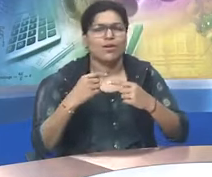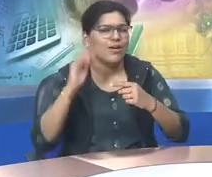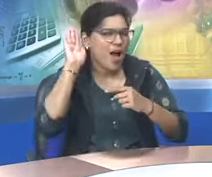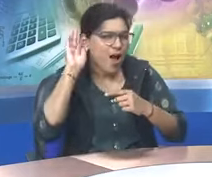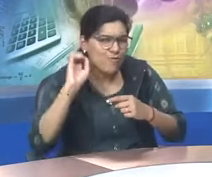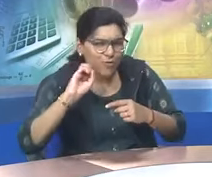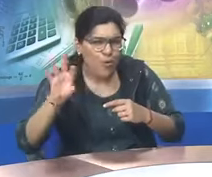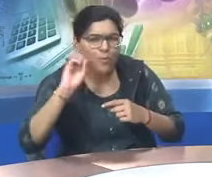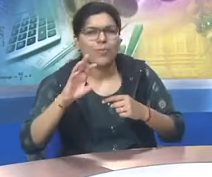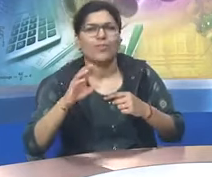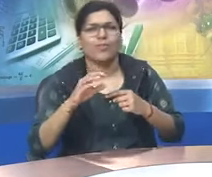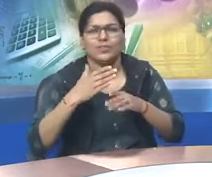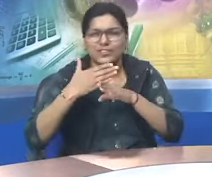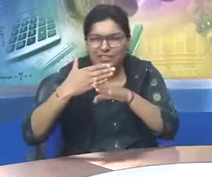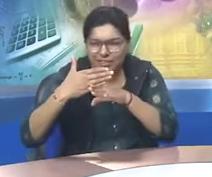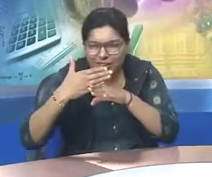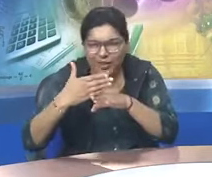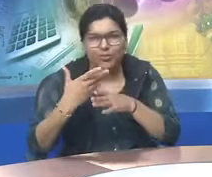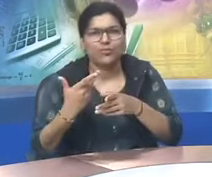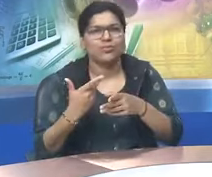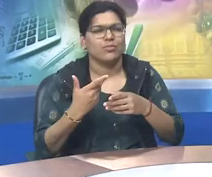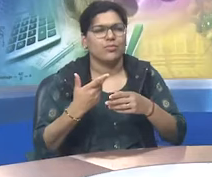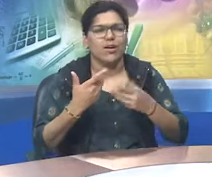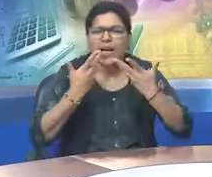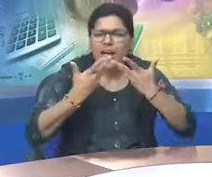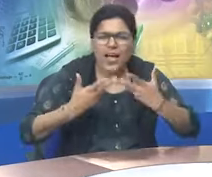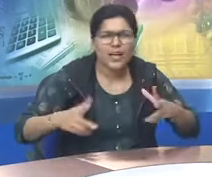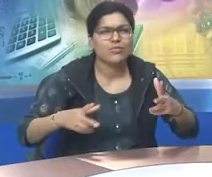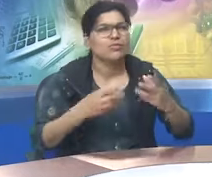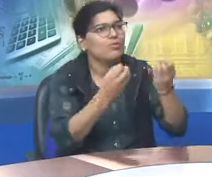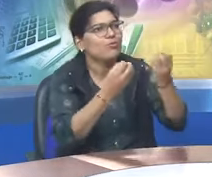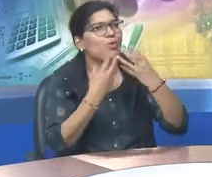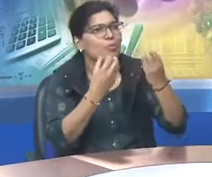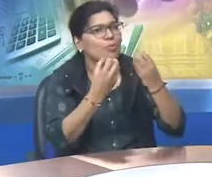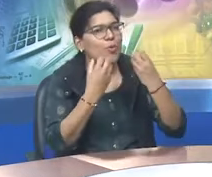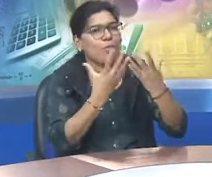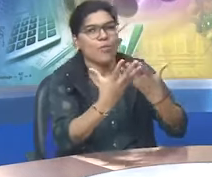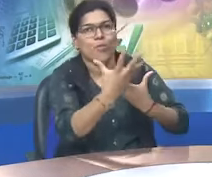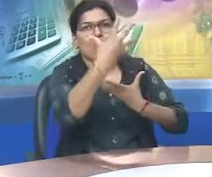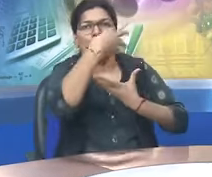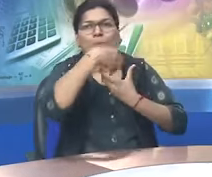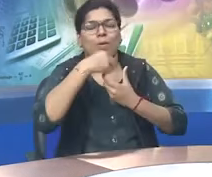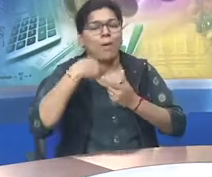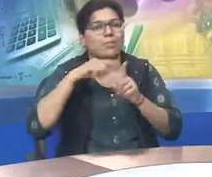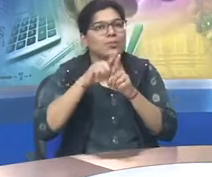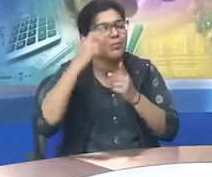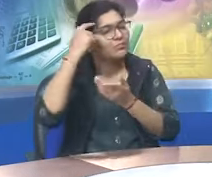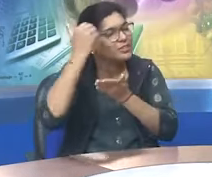working, talking, telling stories, sharing everything. And she used to tell so many